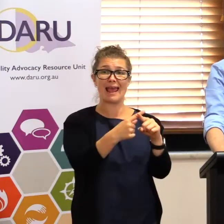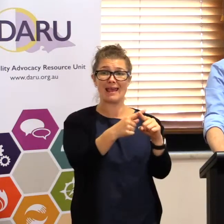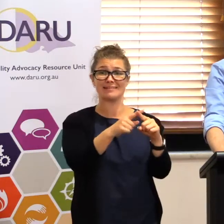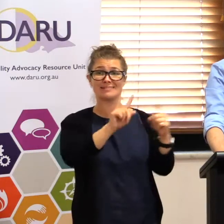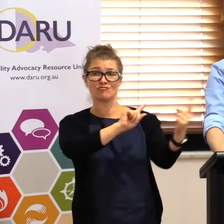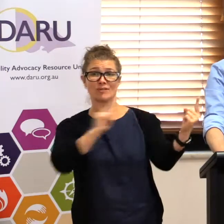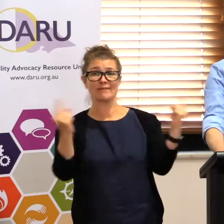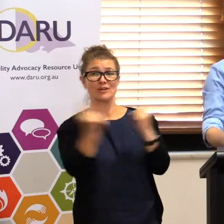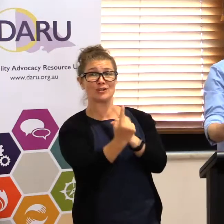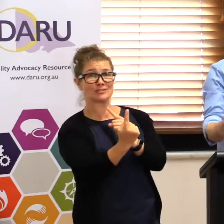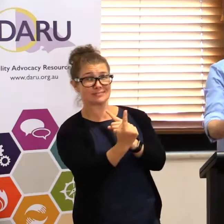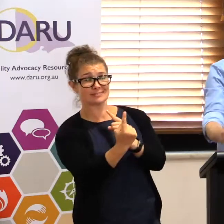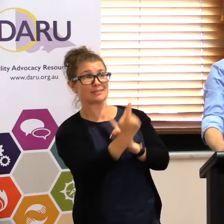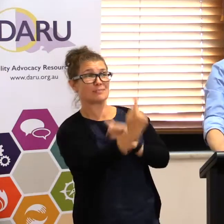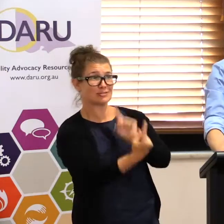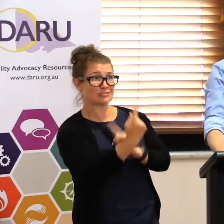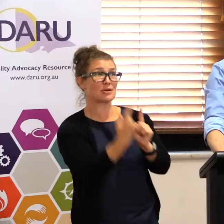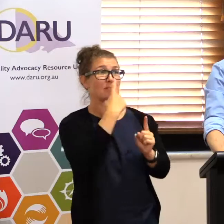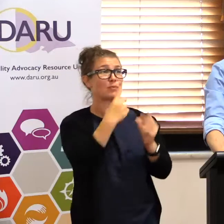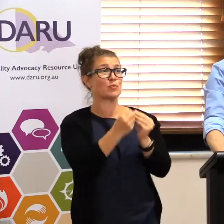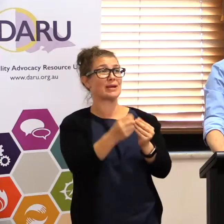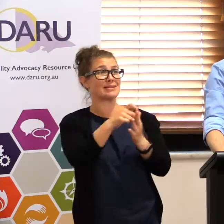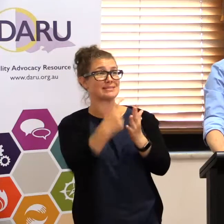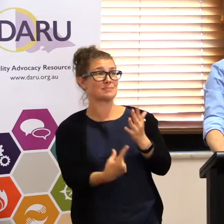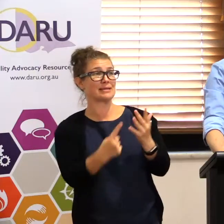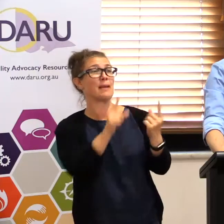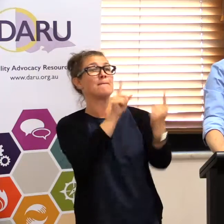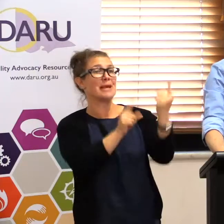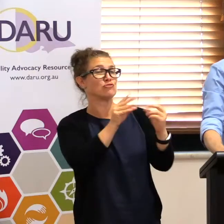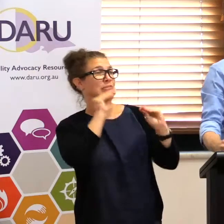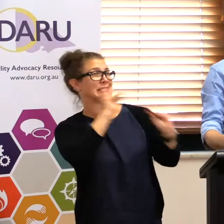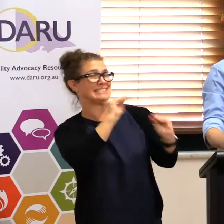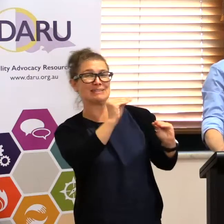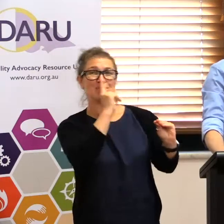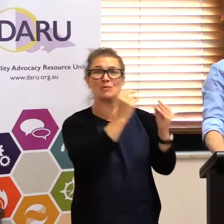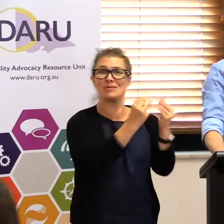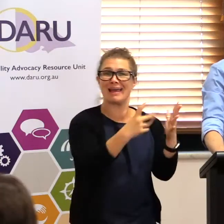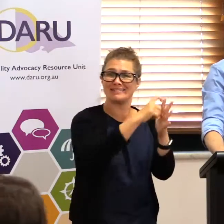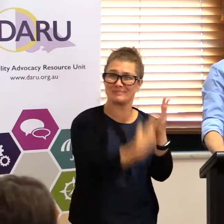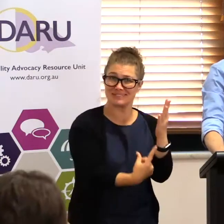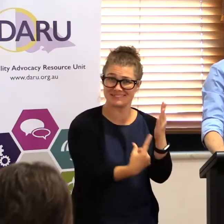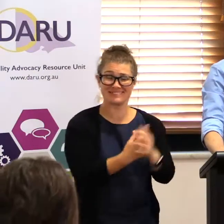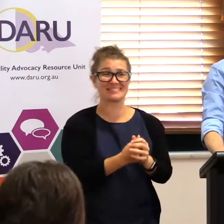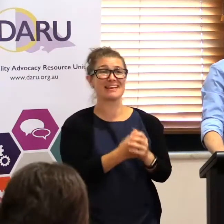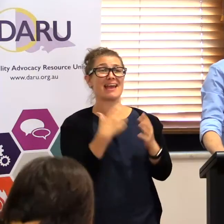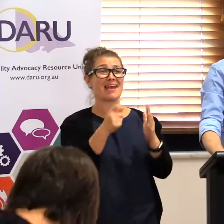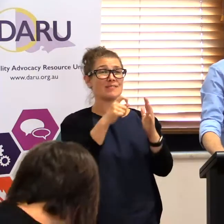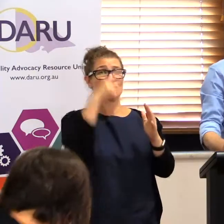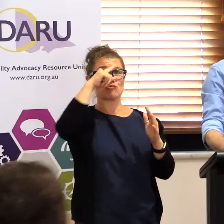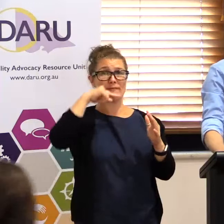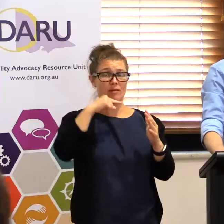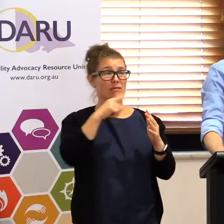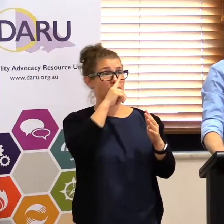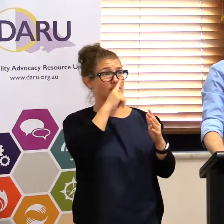So people with disability mentoring people without a disability. We've done profiles of staff with disability,